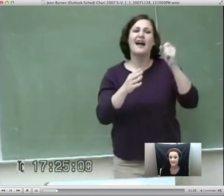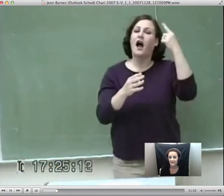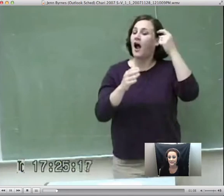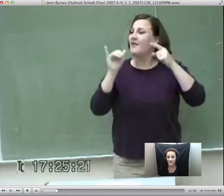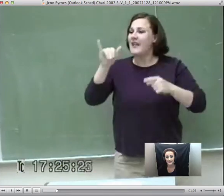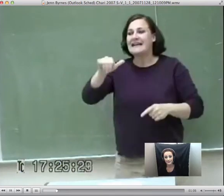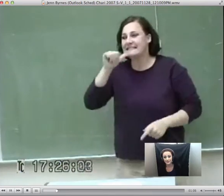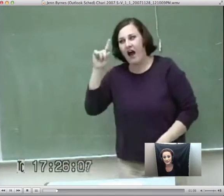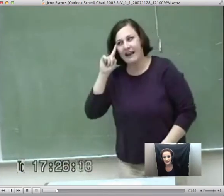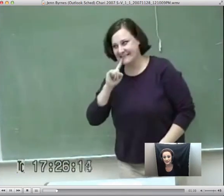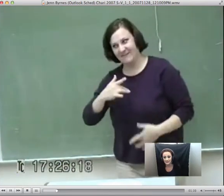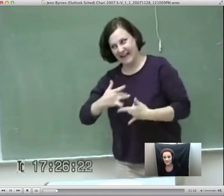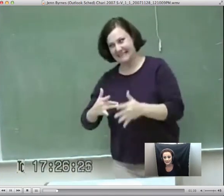And, I can be blunt.